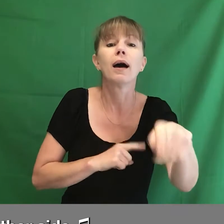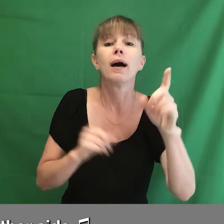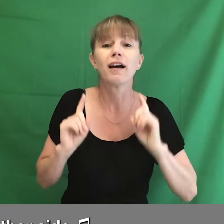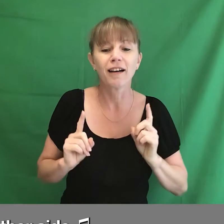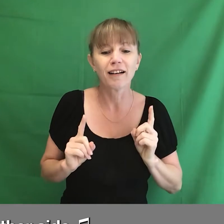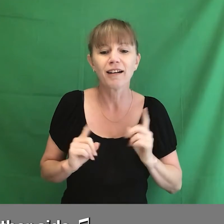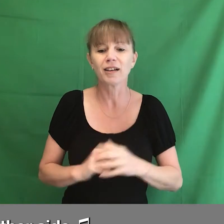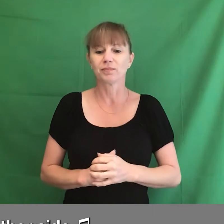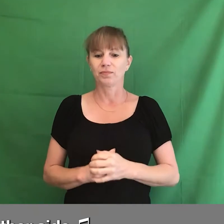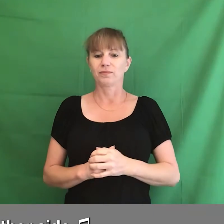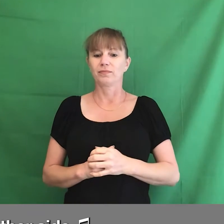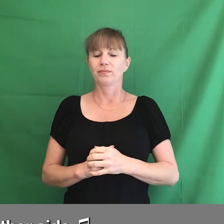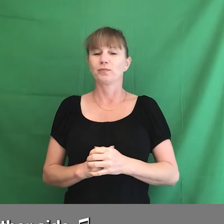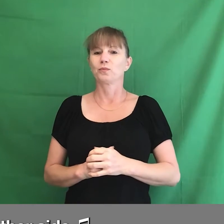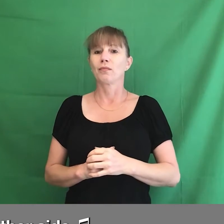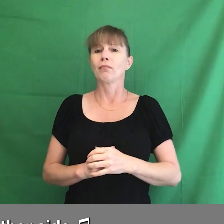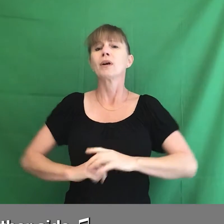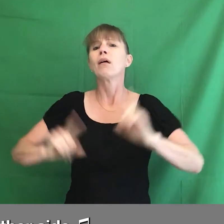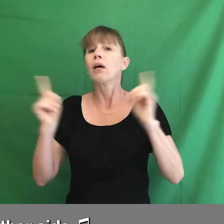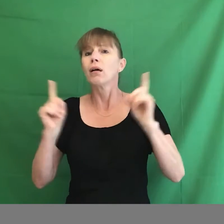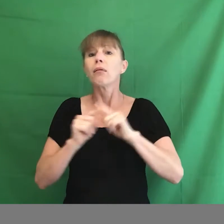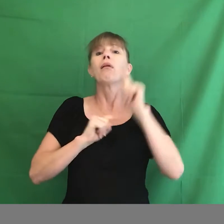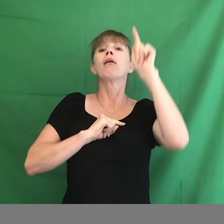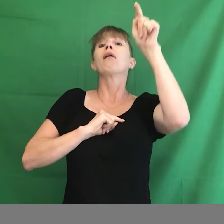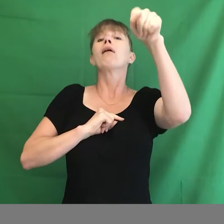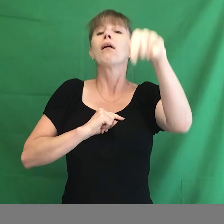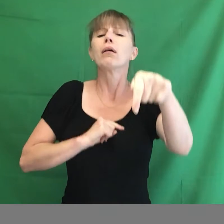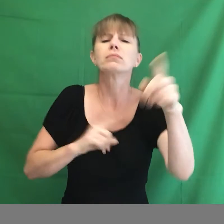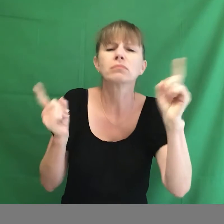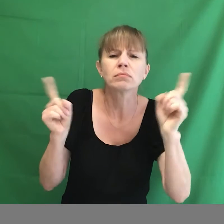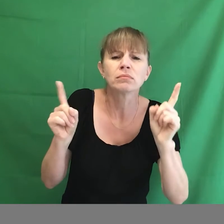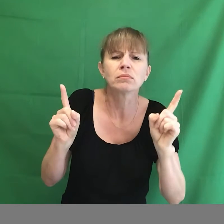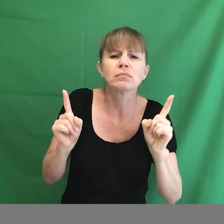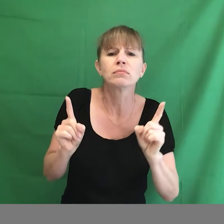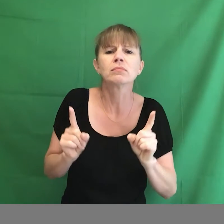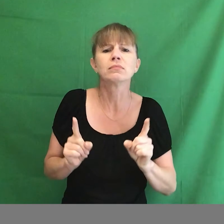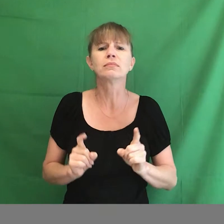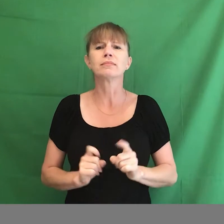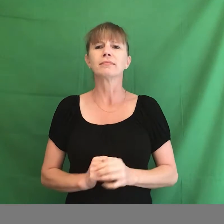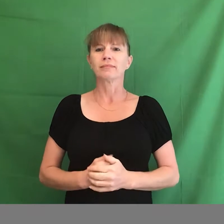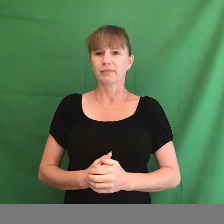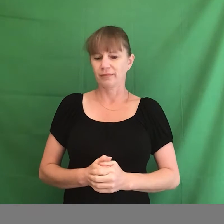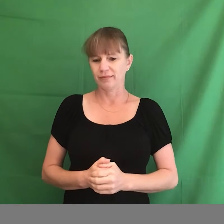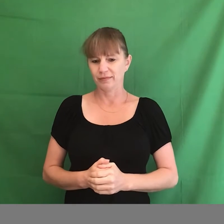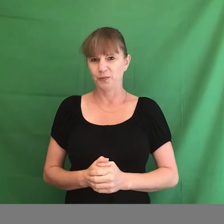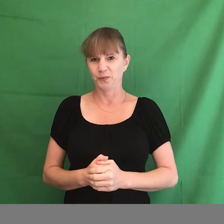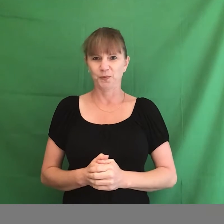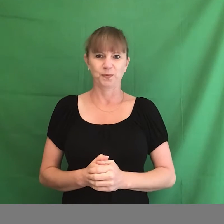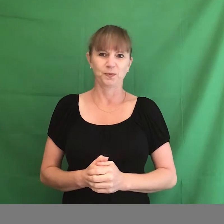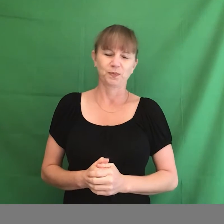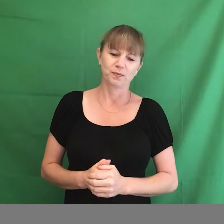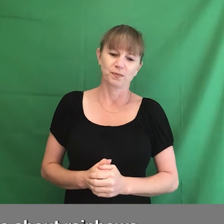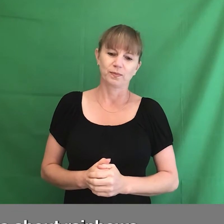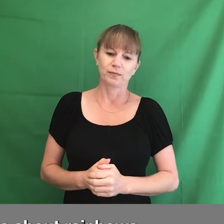other side? Ready? And what's on the other